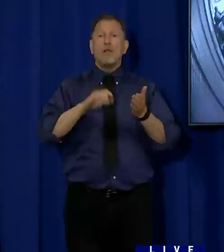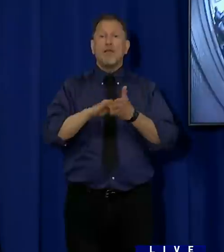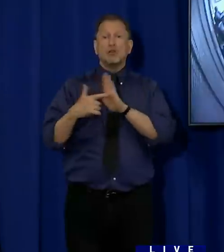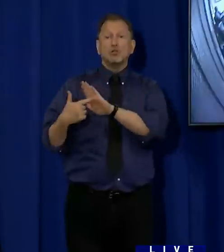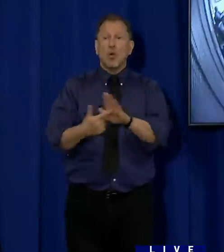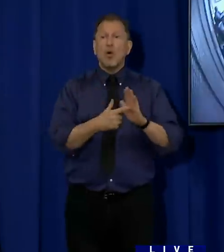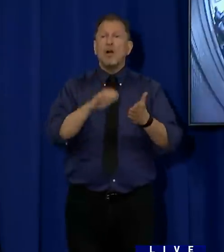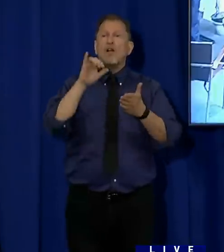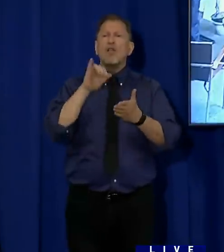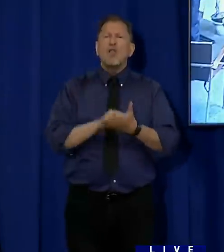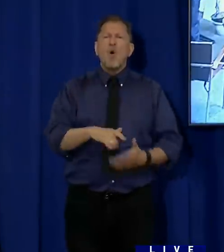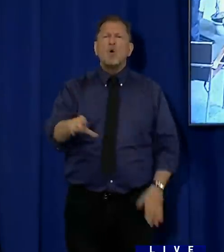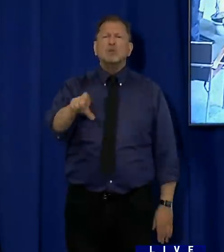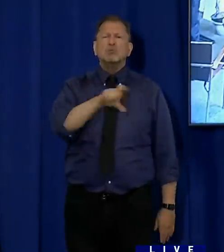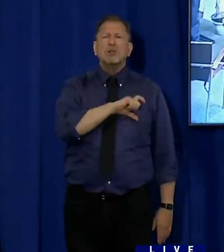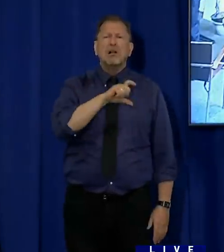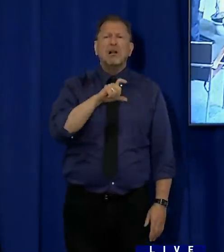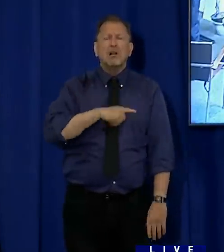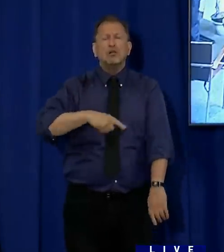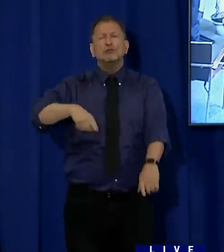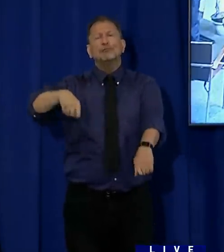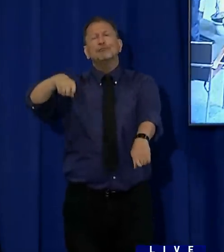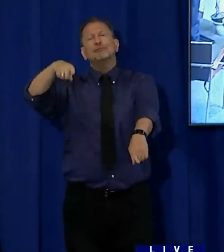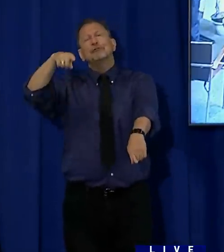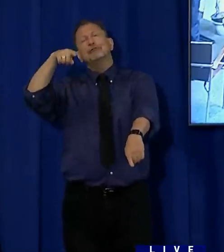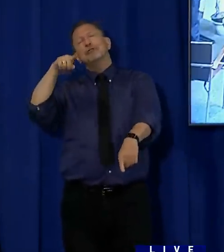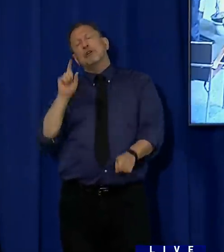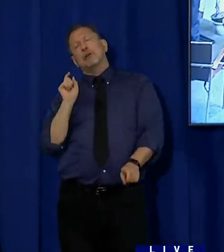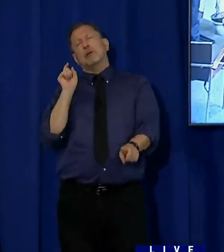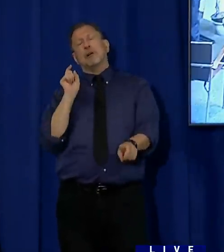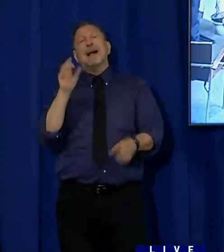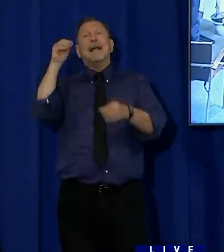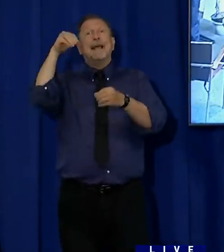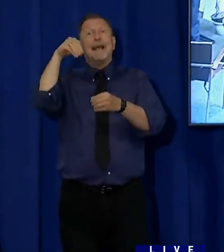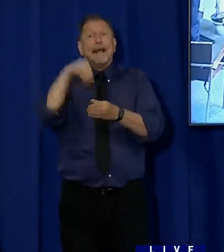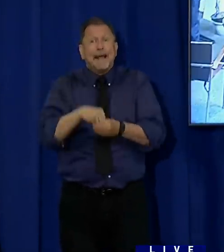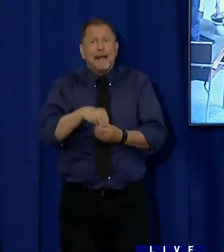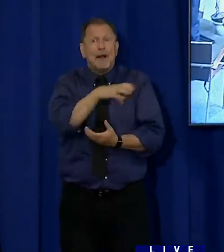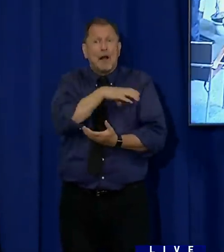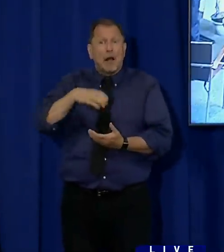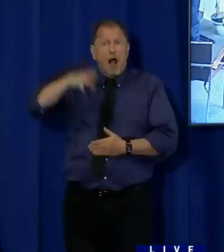were lounging in a congressman's office,